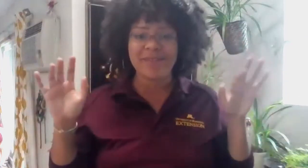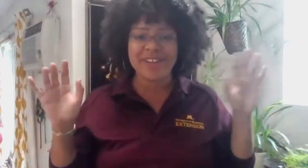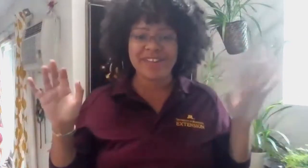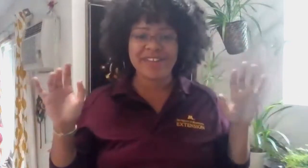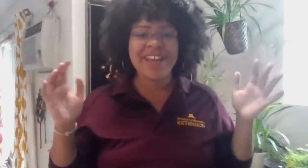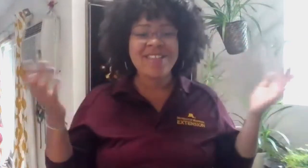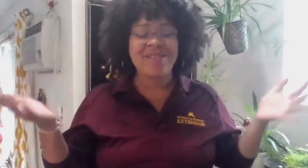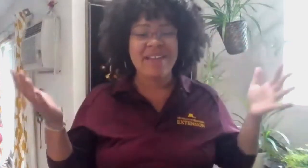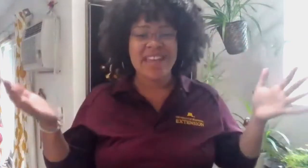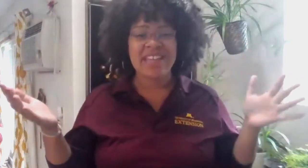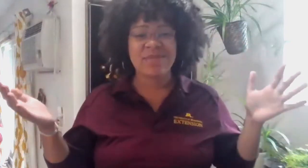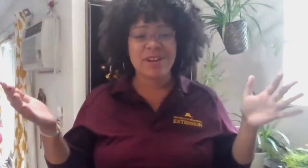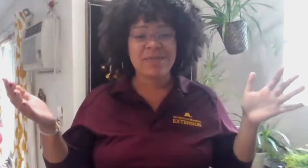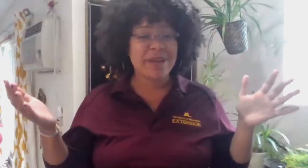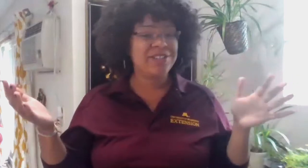we do. So having hands is pretty special.